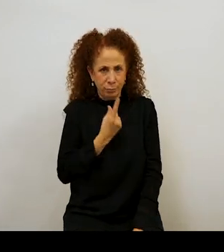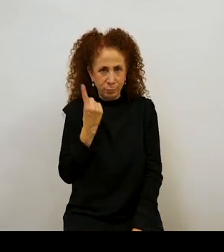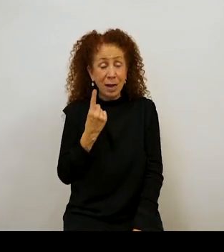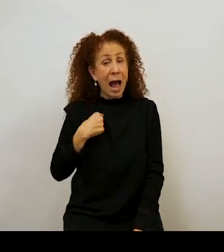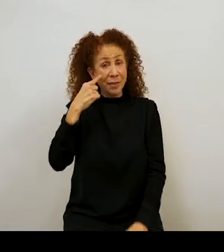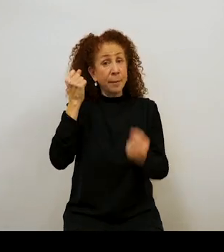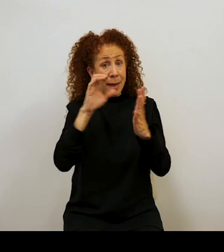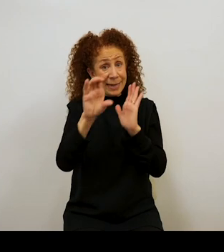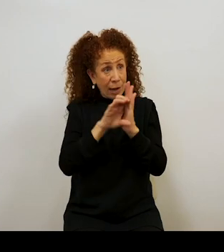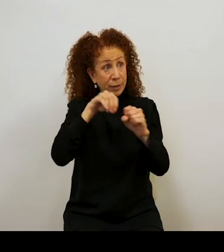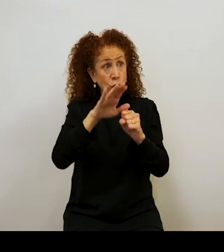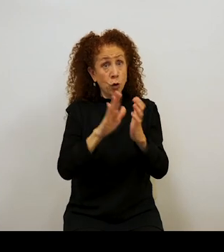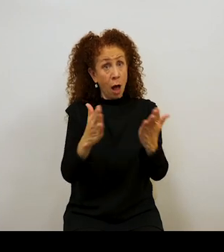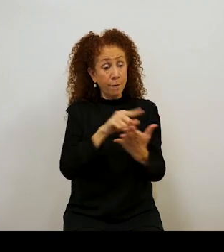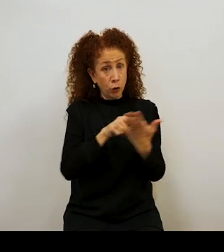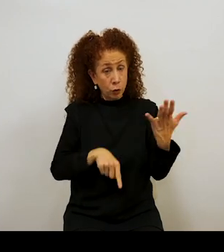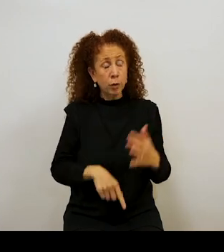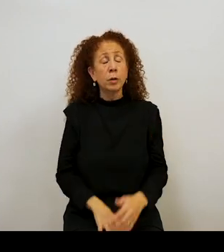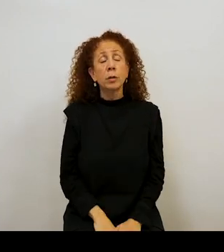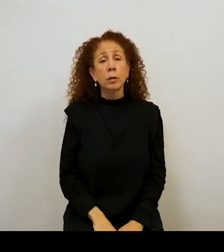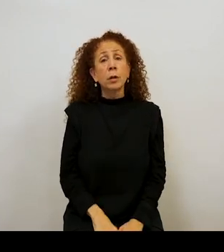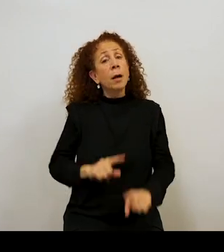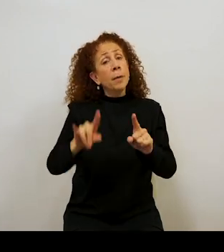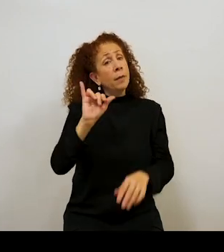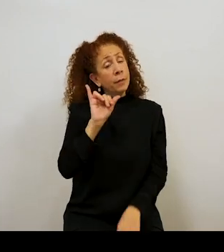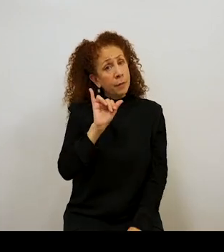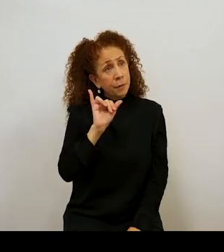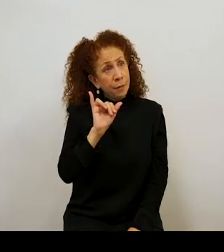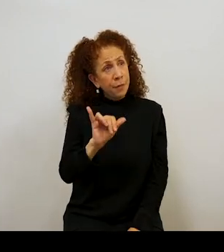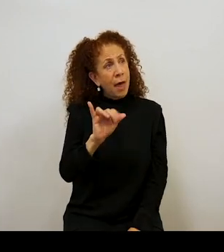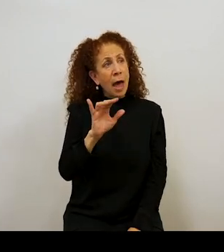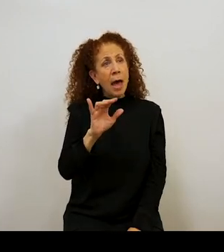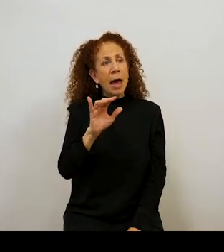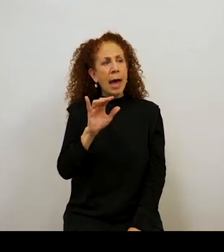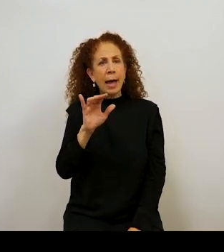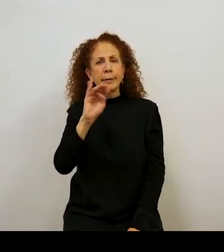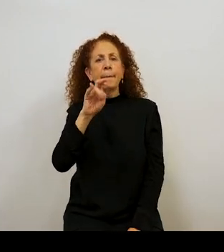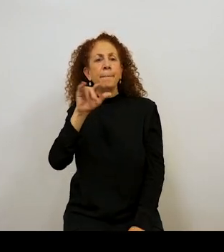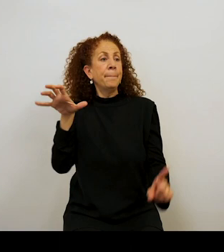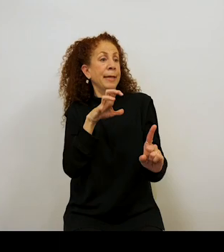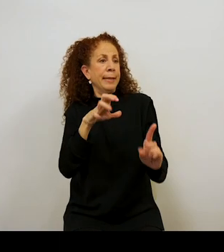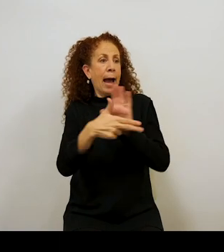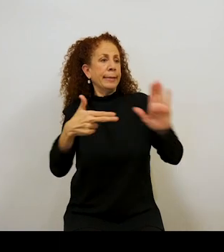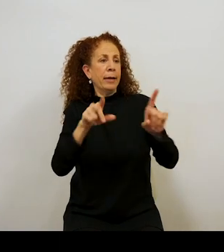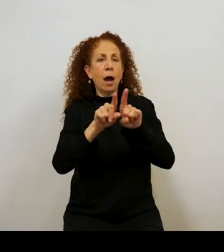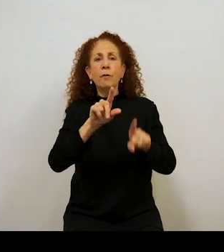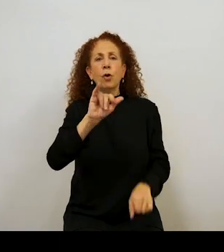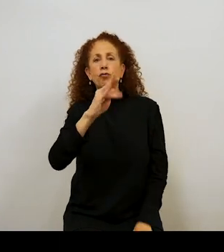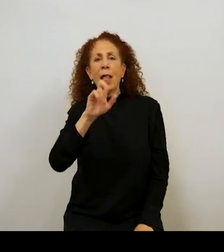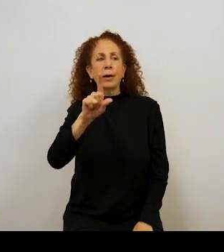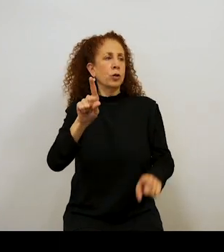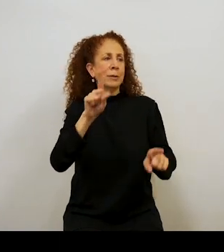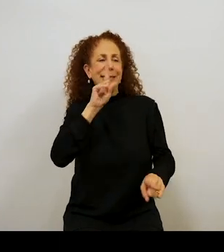of the characters in your novel, but that sort of very mediatized idea of radicalization as being the